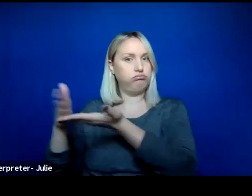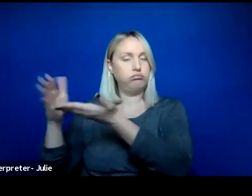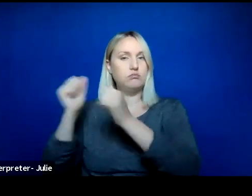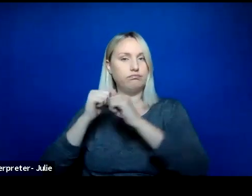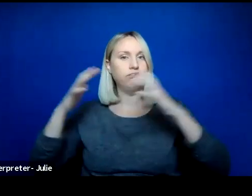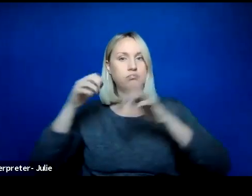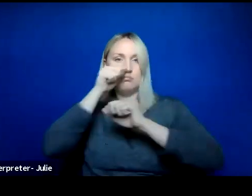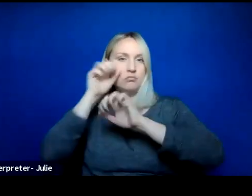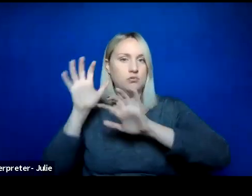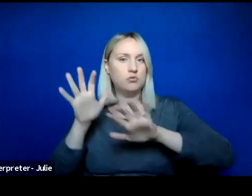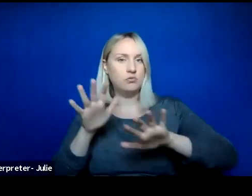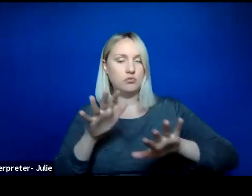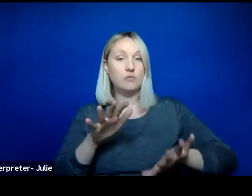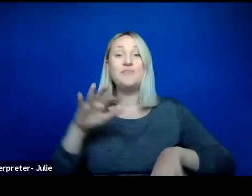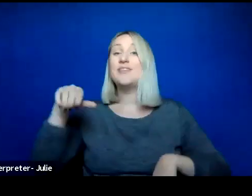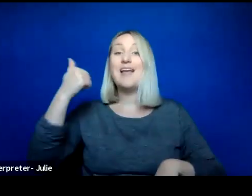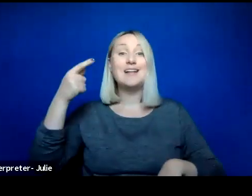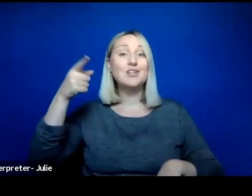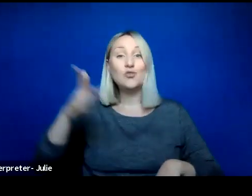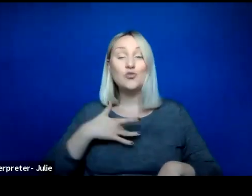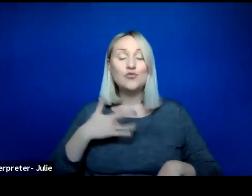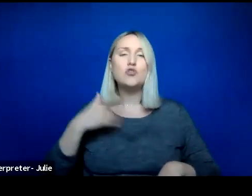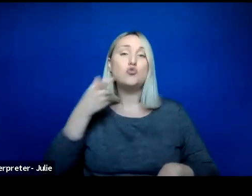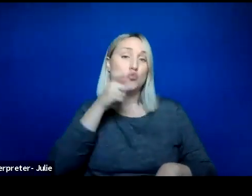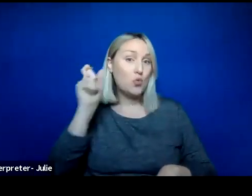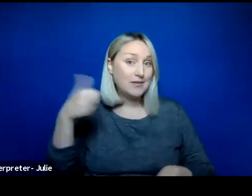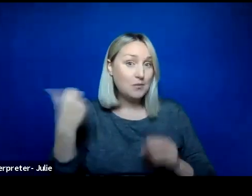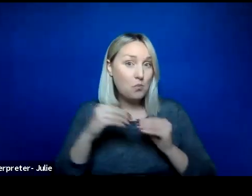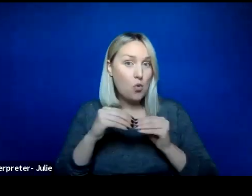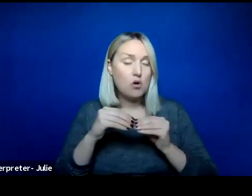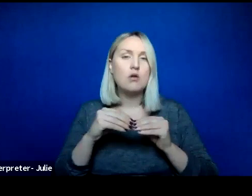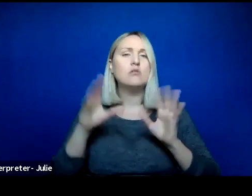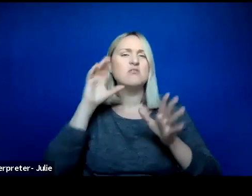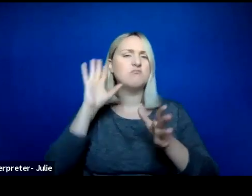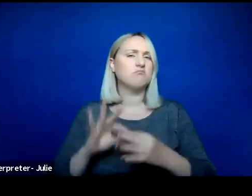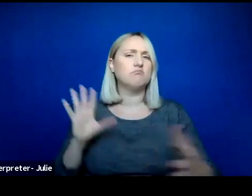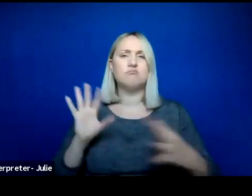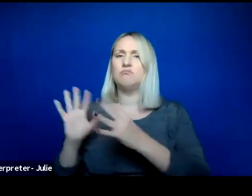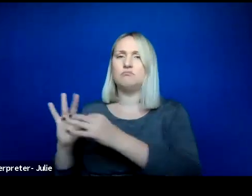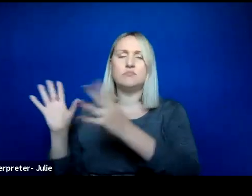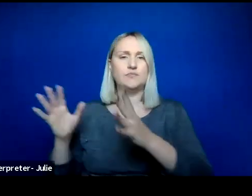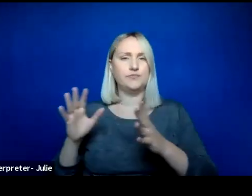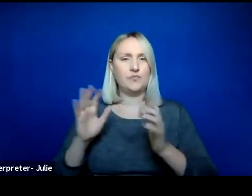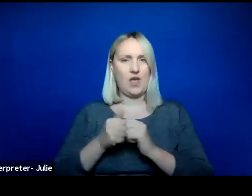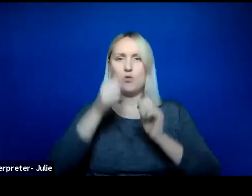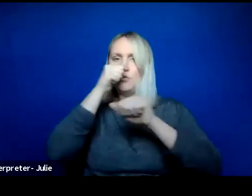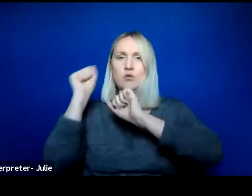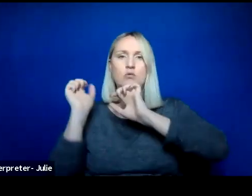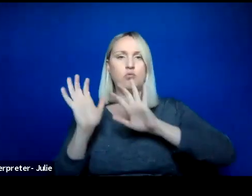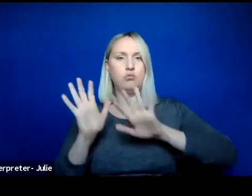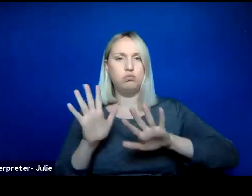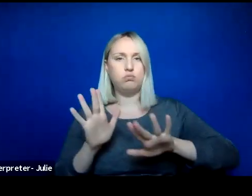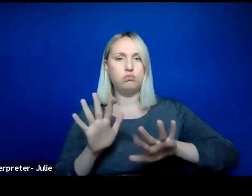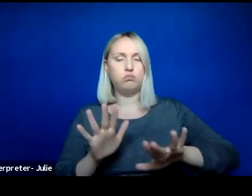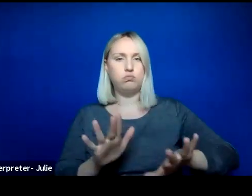breathing. So anything else that you don't need, you can just let it go on the wave of the breath. You